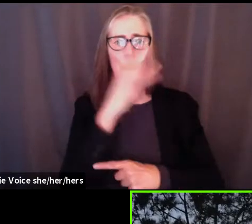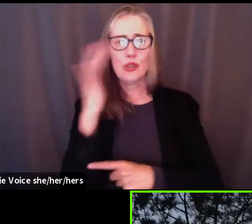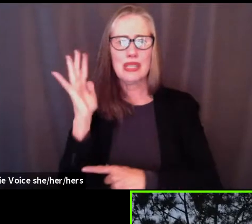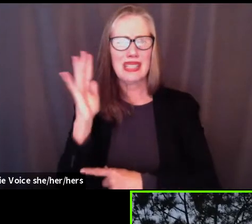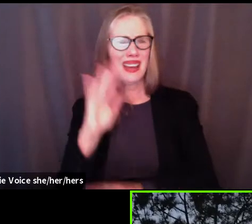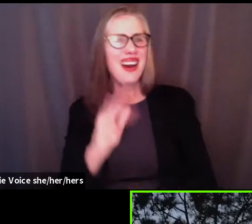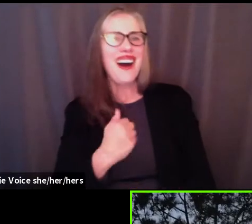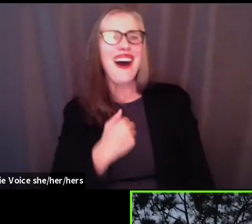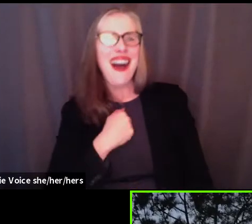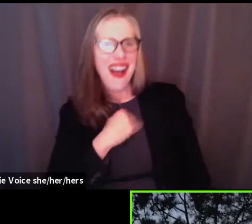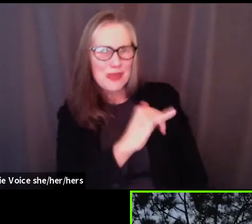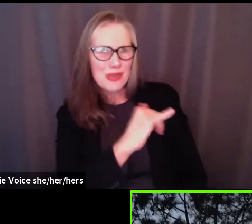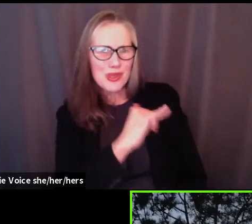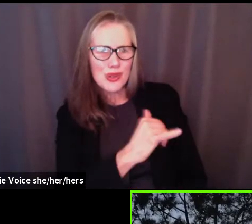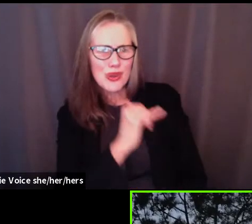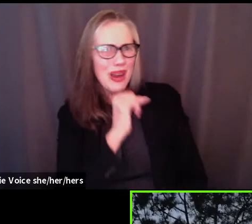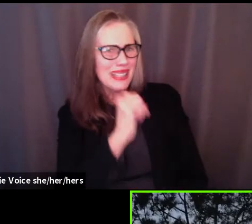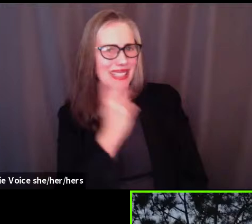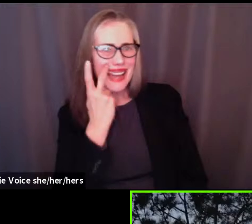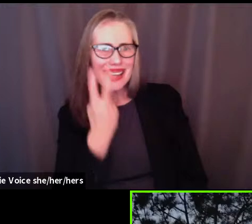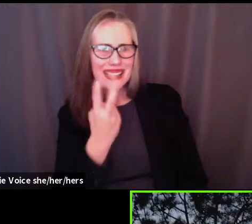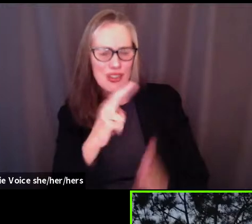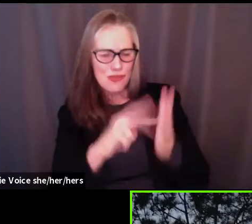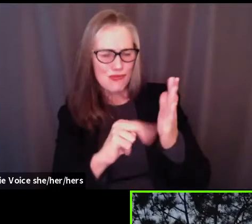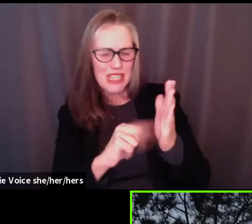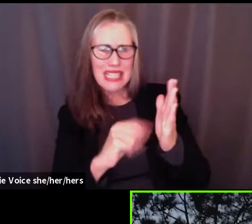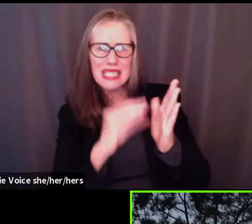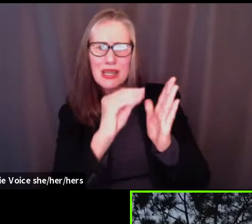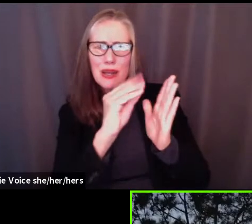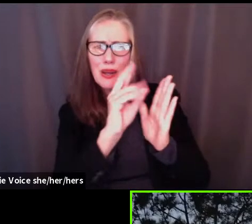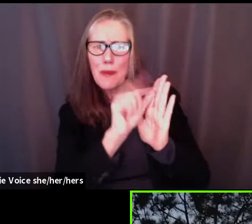a spoken report. Same for the previous